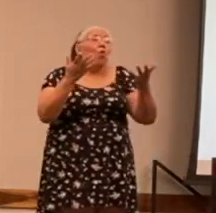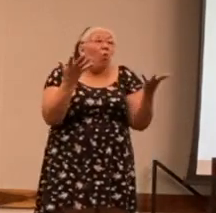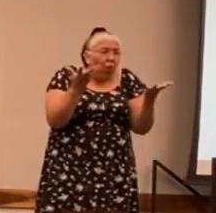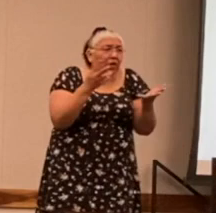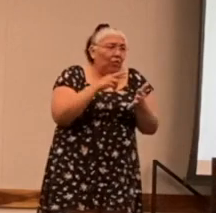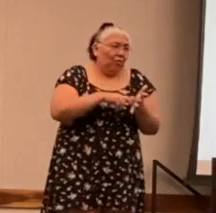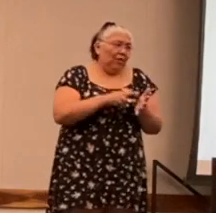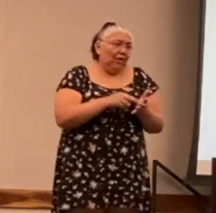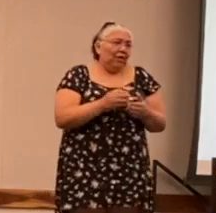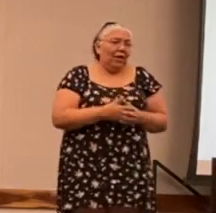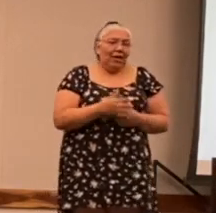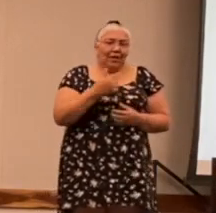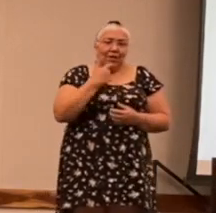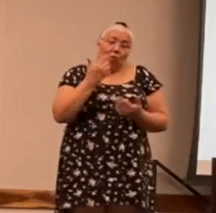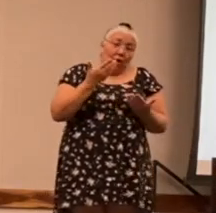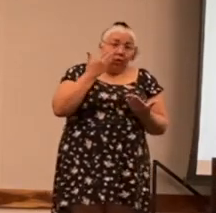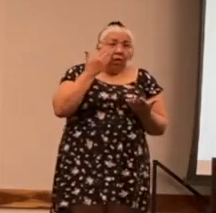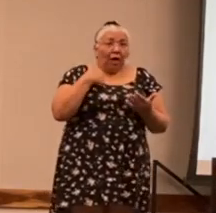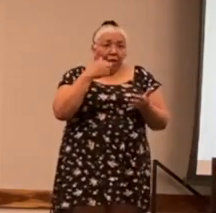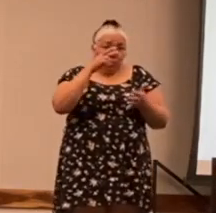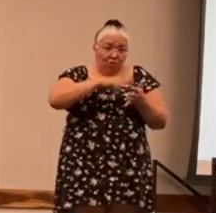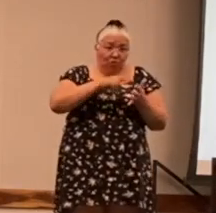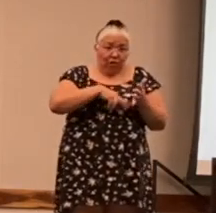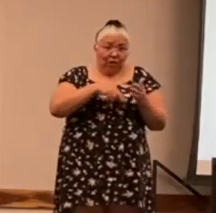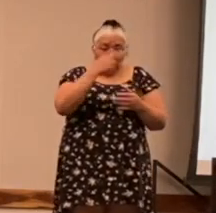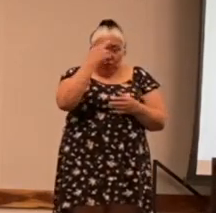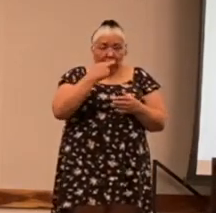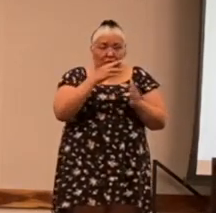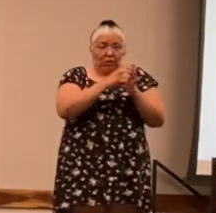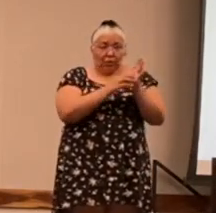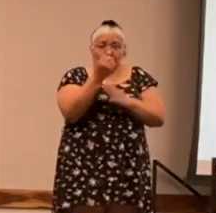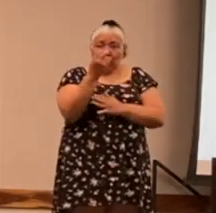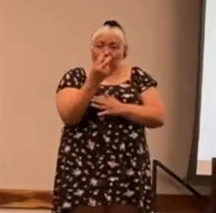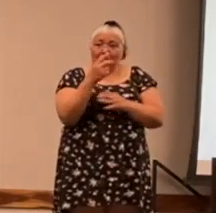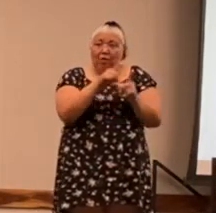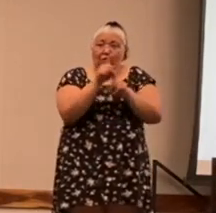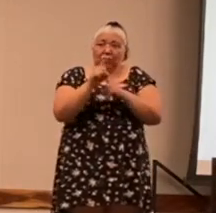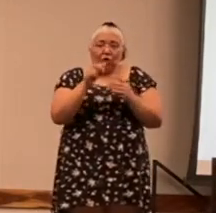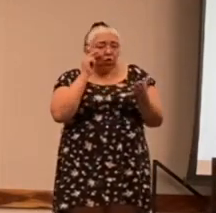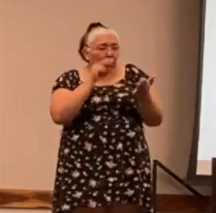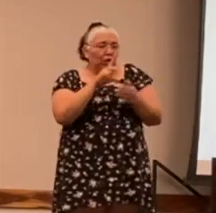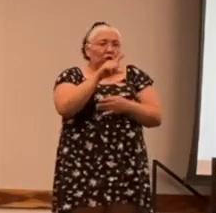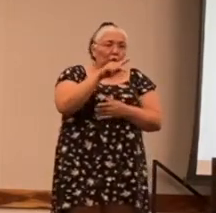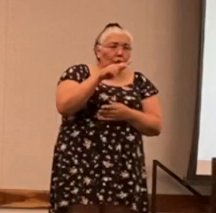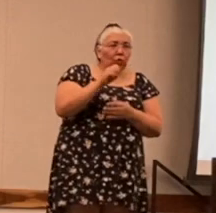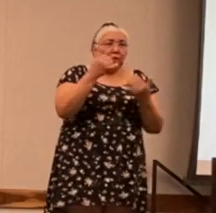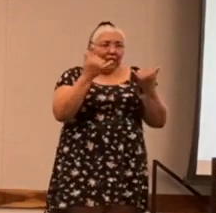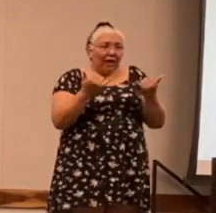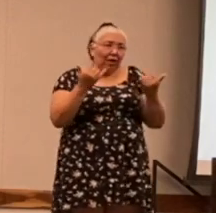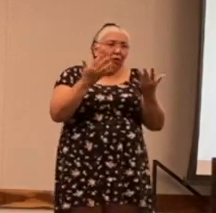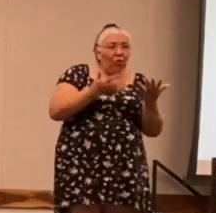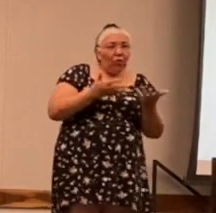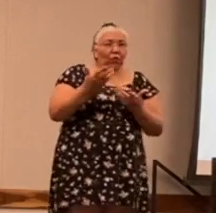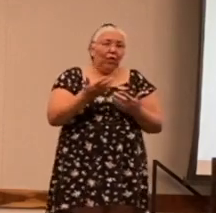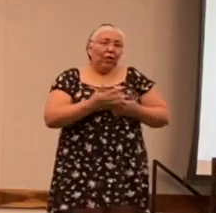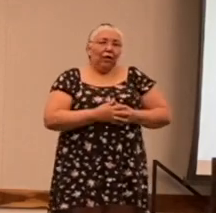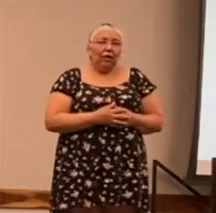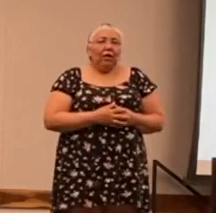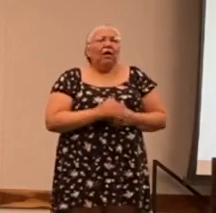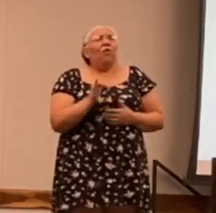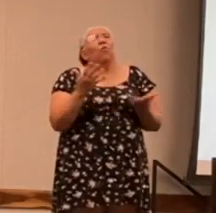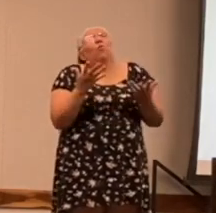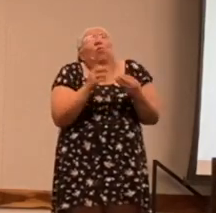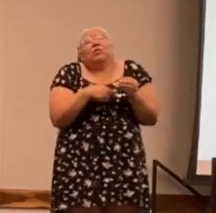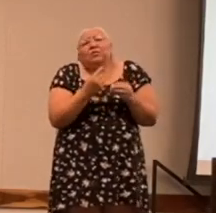reading? And so I was like, well, you know, I'm reading Romans chapter 12. I'm also looking at Luke right now. And she goes, "Oh, what's